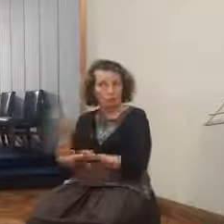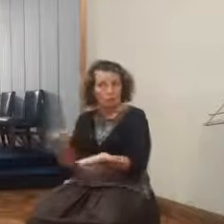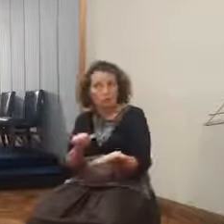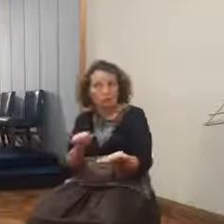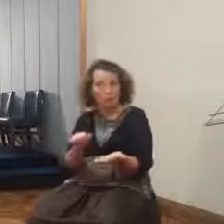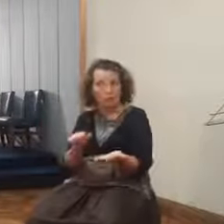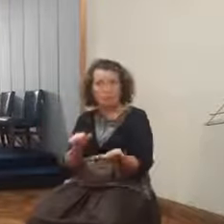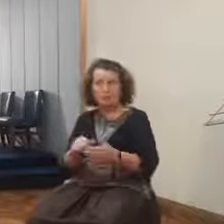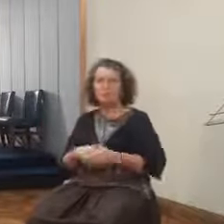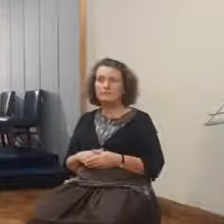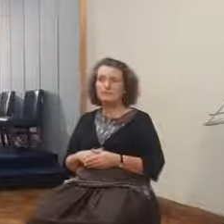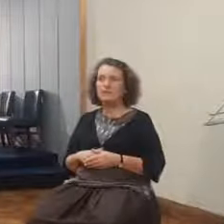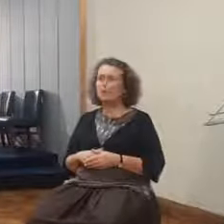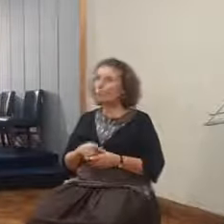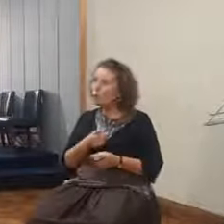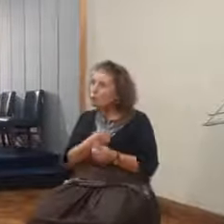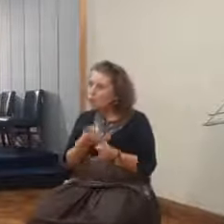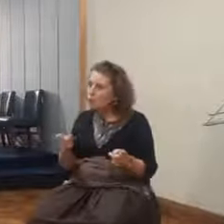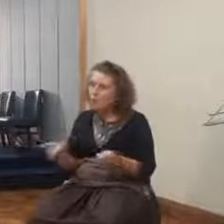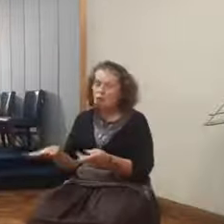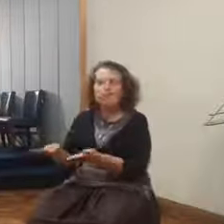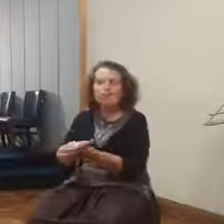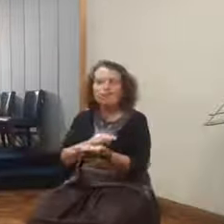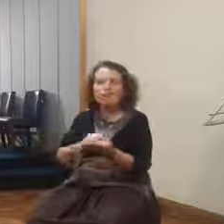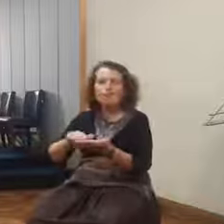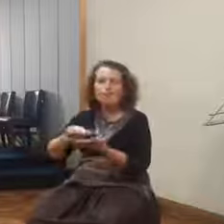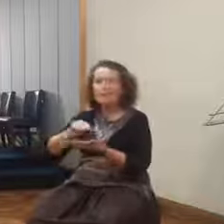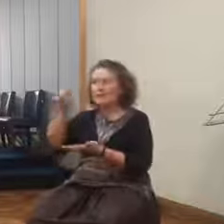in the Lord, O ye righteous. There is